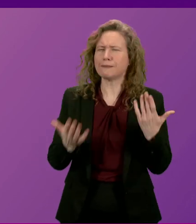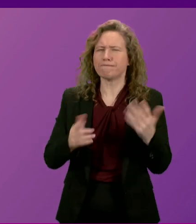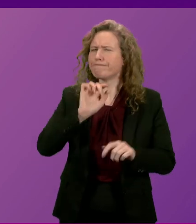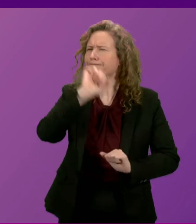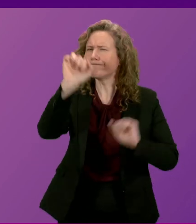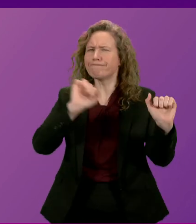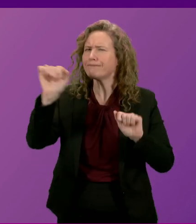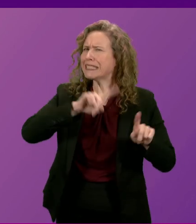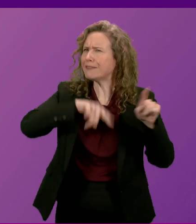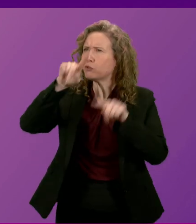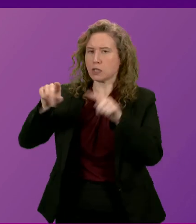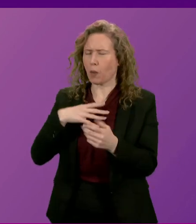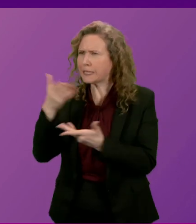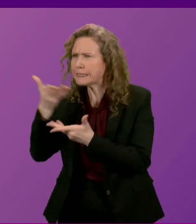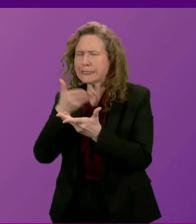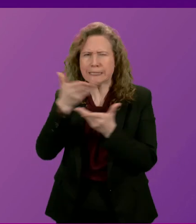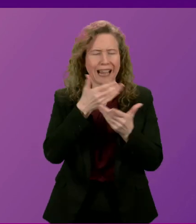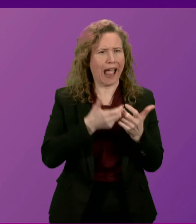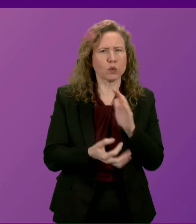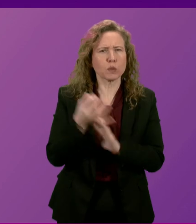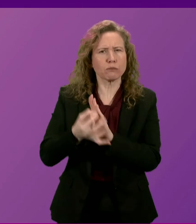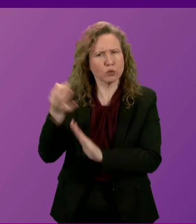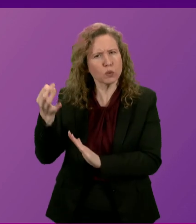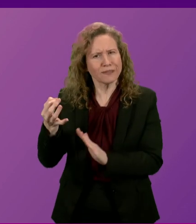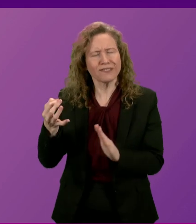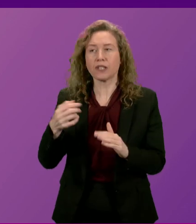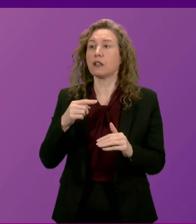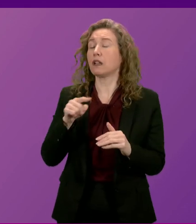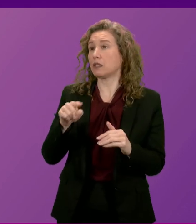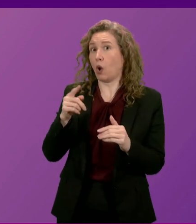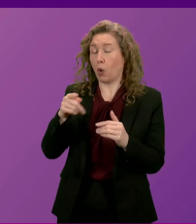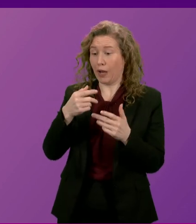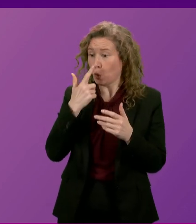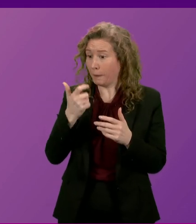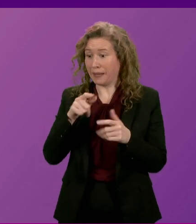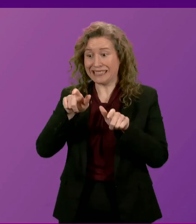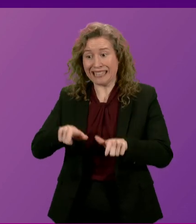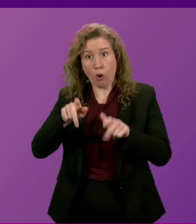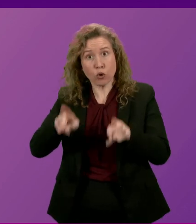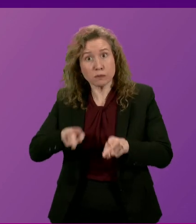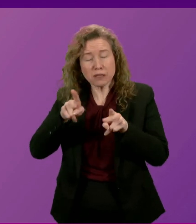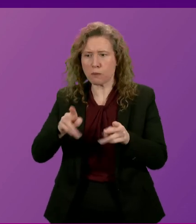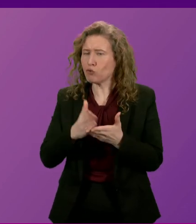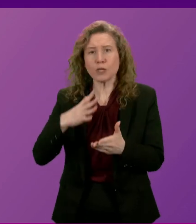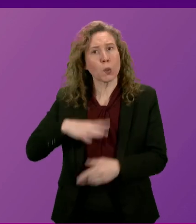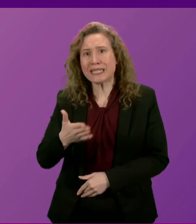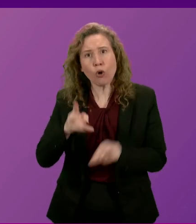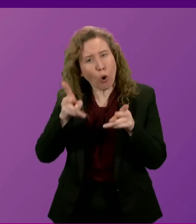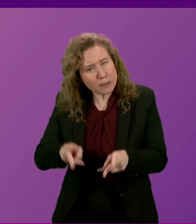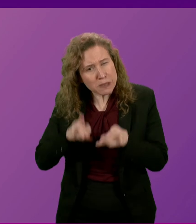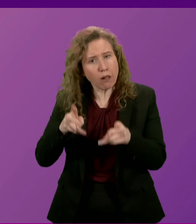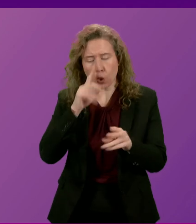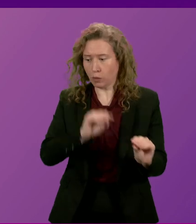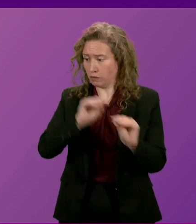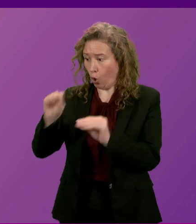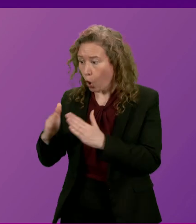of patients who are in hospital and could be in other care settings or at home, and other parts of the country the levels are